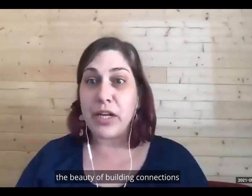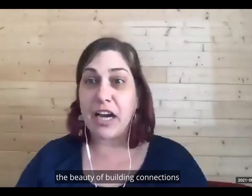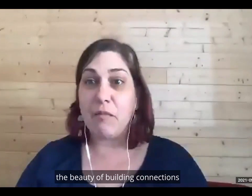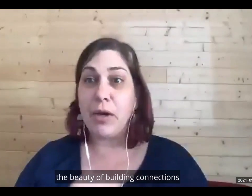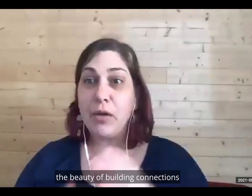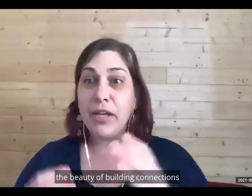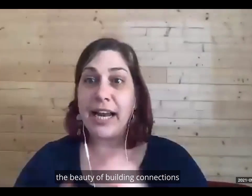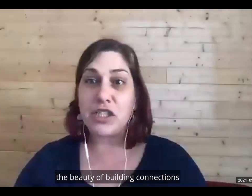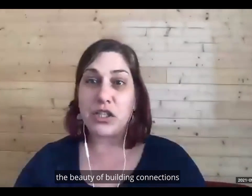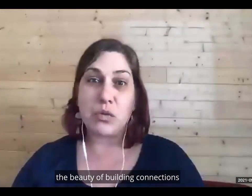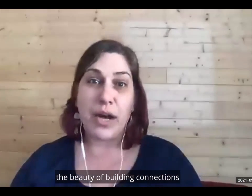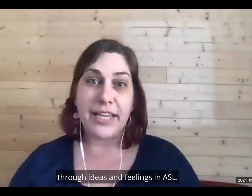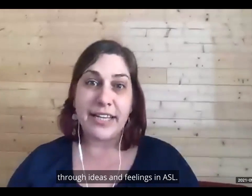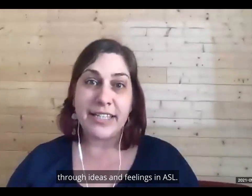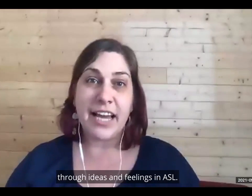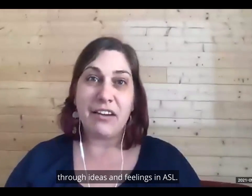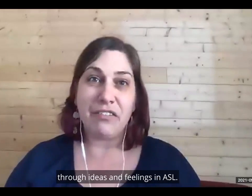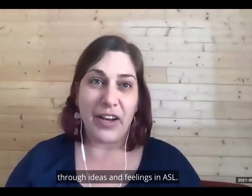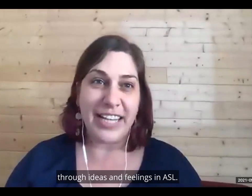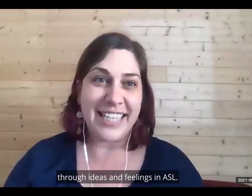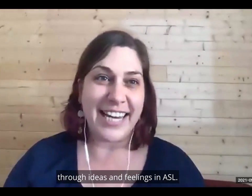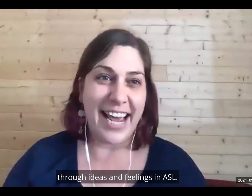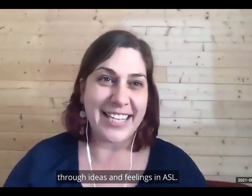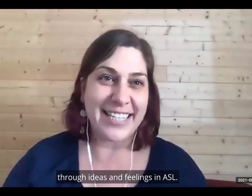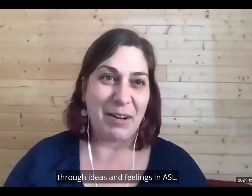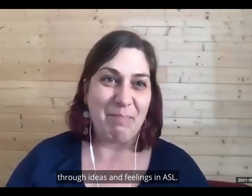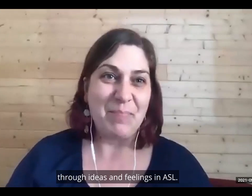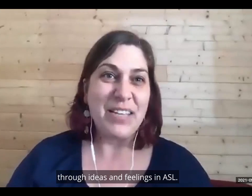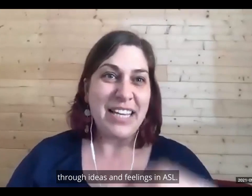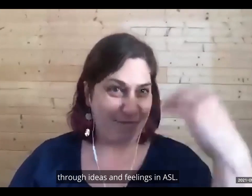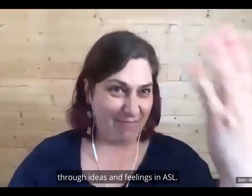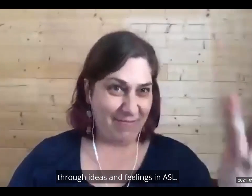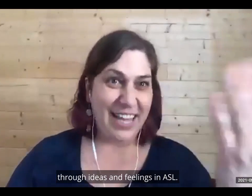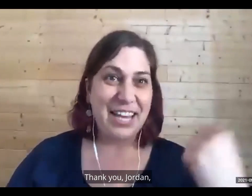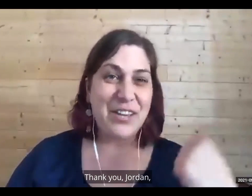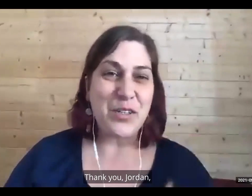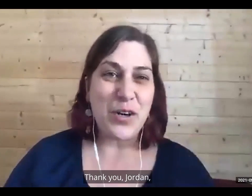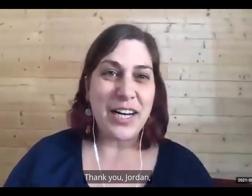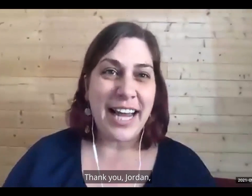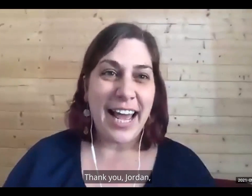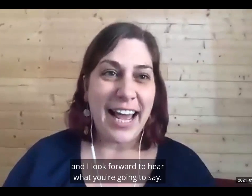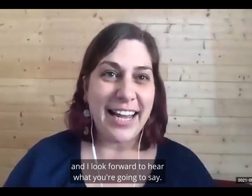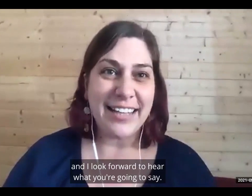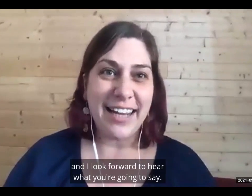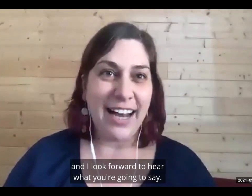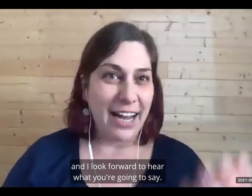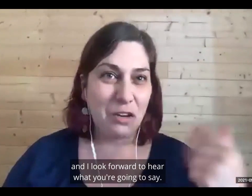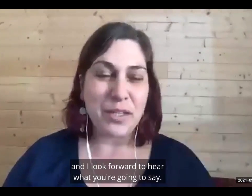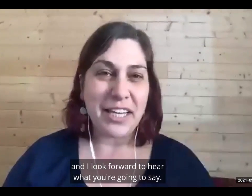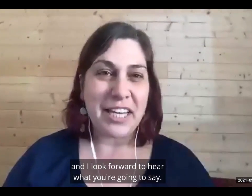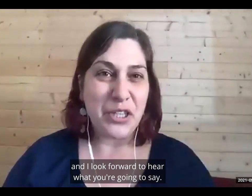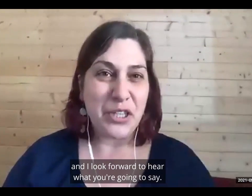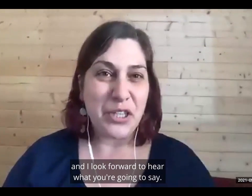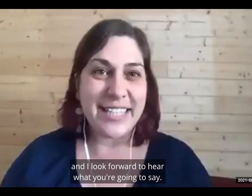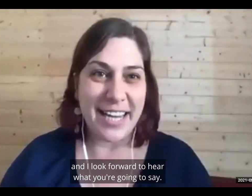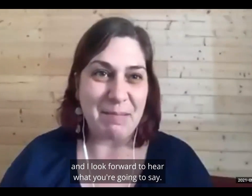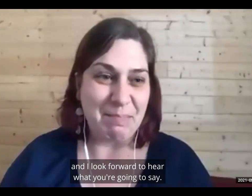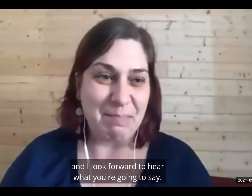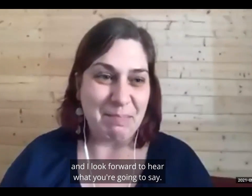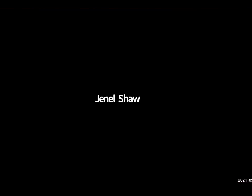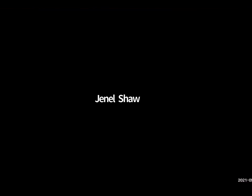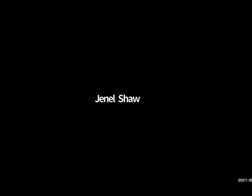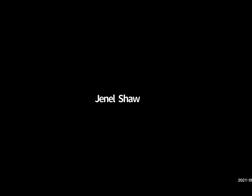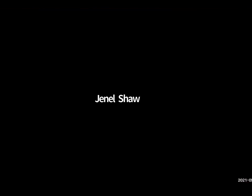audiences the beauty of building connections to ideas and feelings in ASL. Thank you, Jordan, and I look forward to hear what you're going to